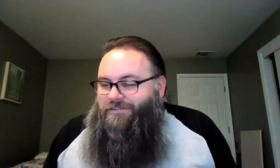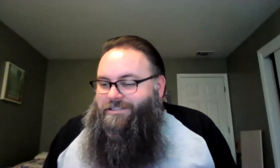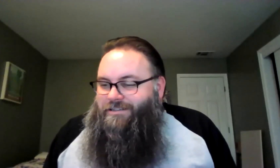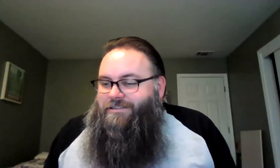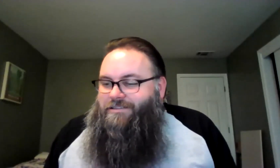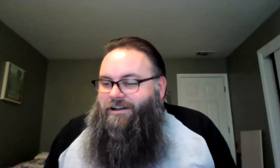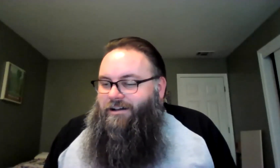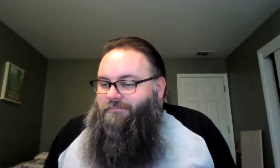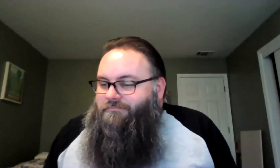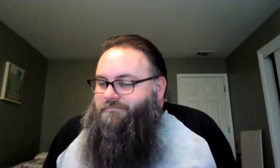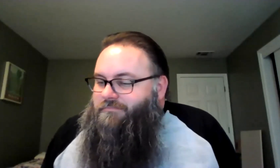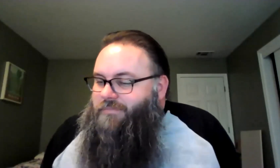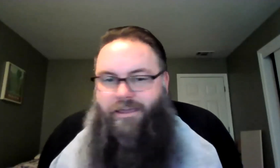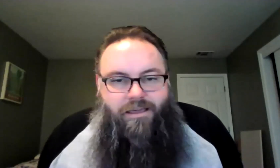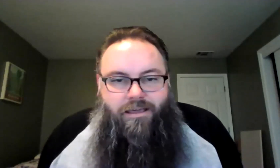Community Services.